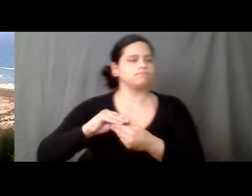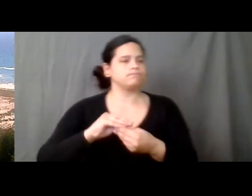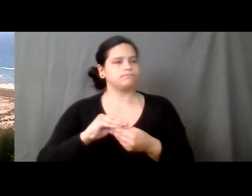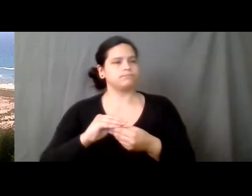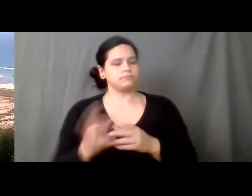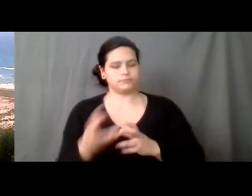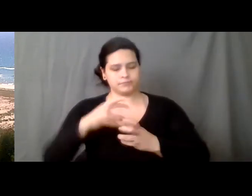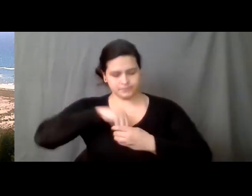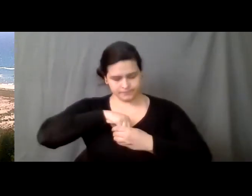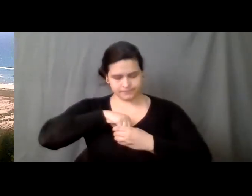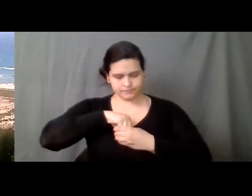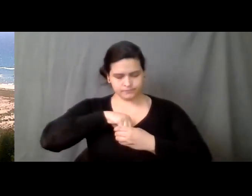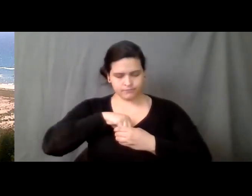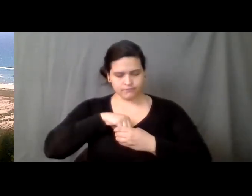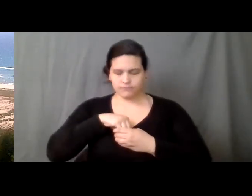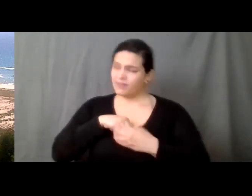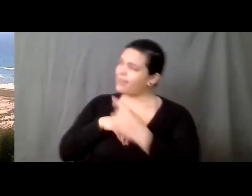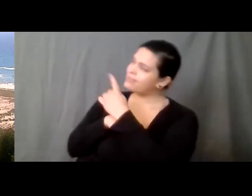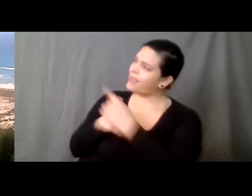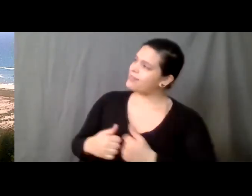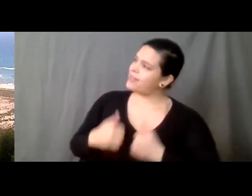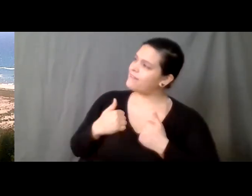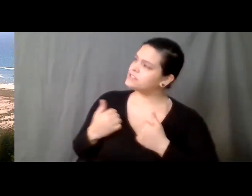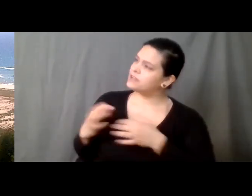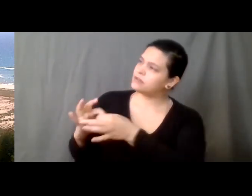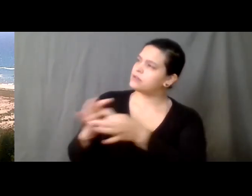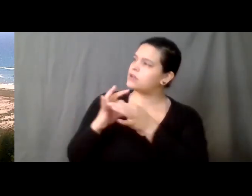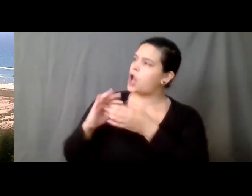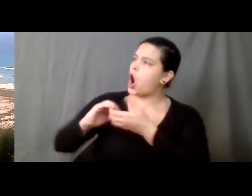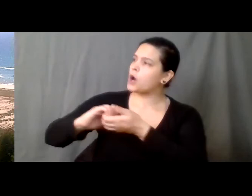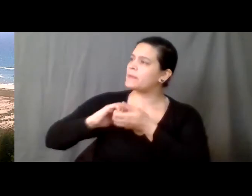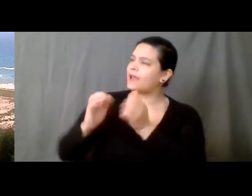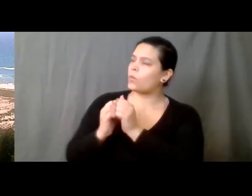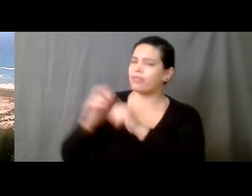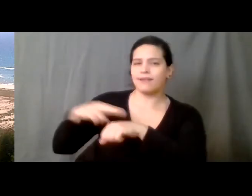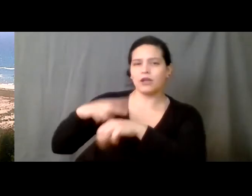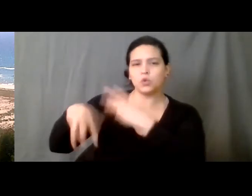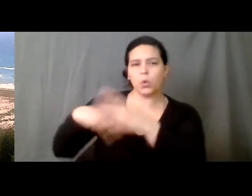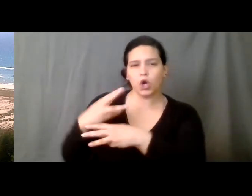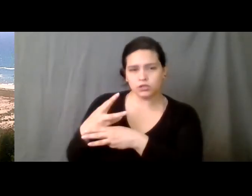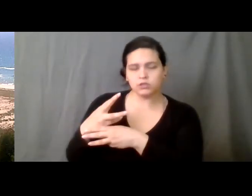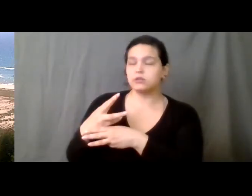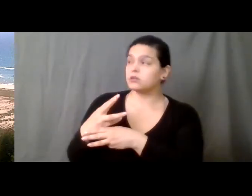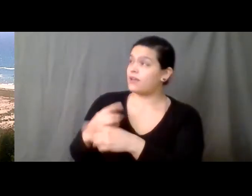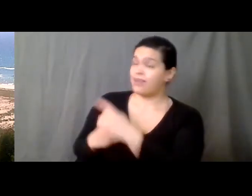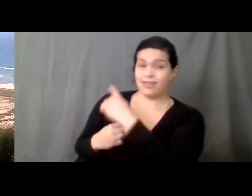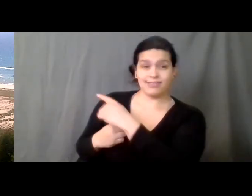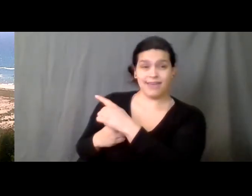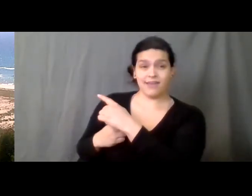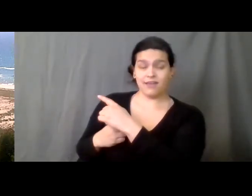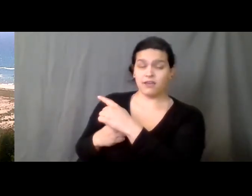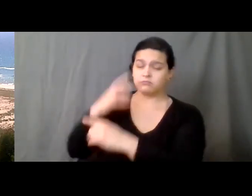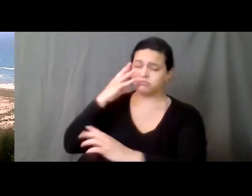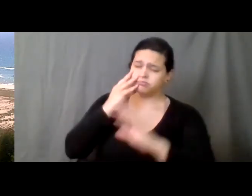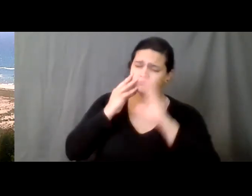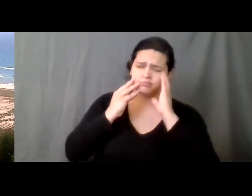who lived their lives in harmony and lived their lives in good ways and faced tremendous challenges and